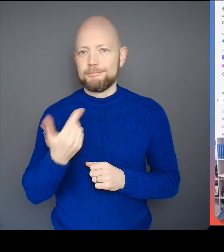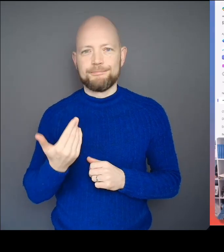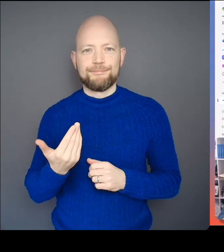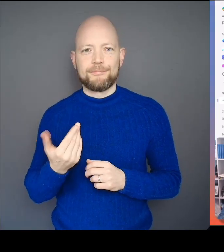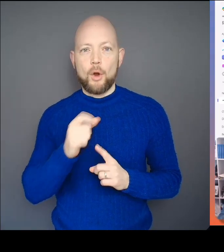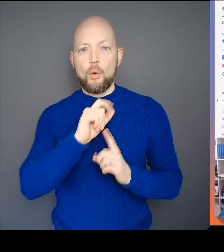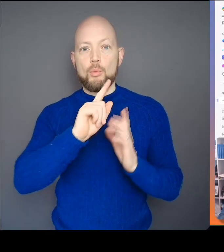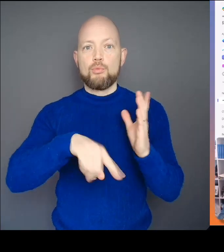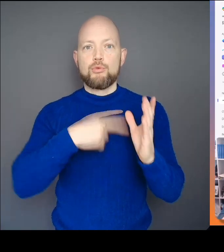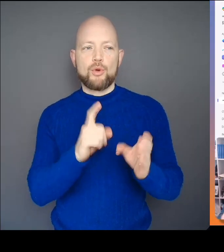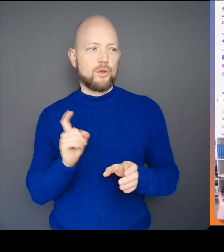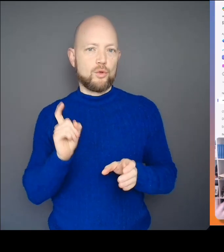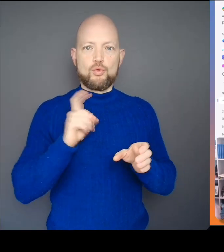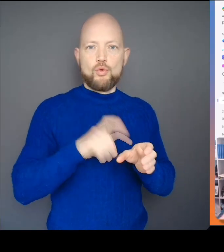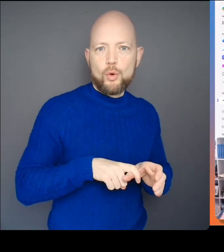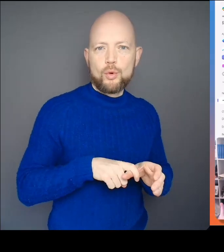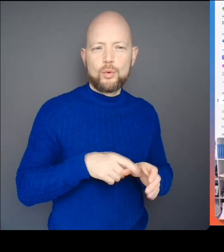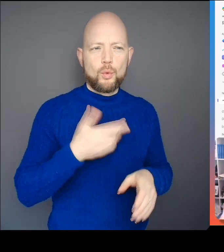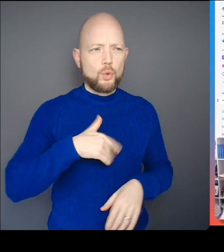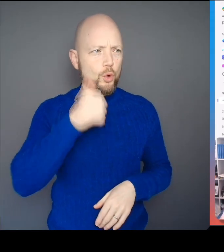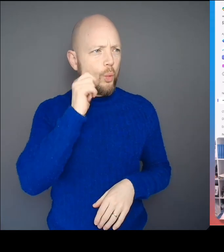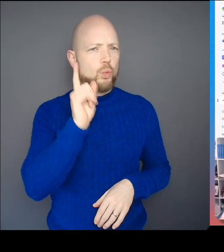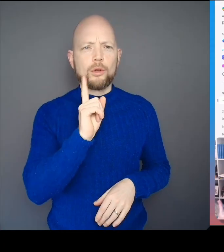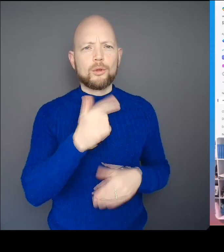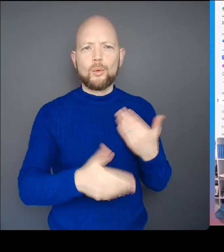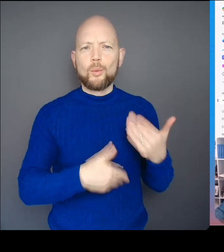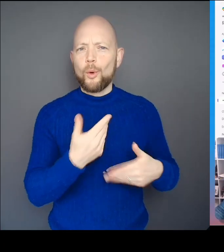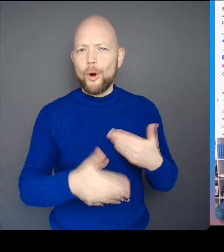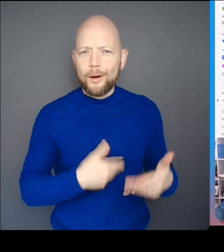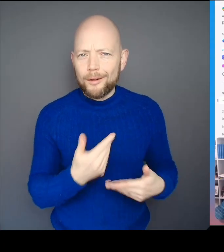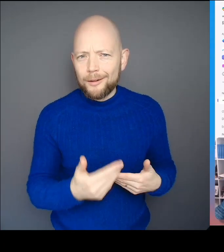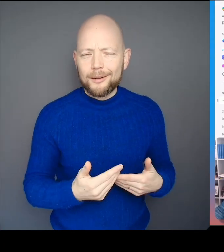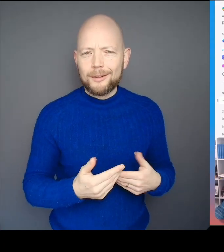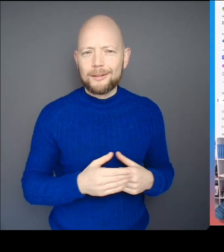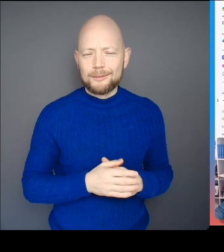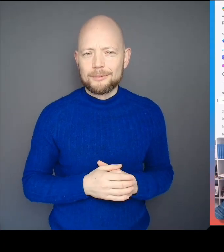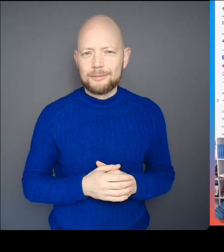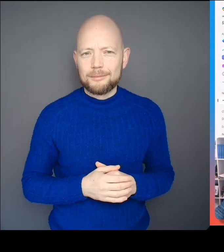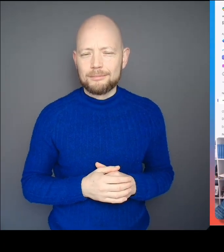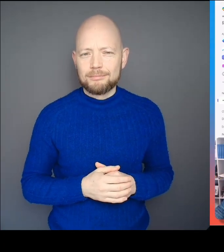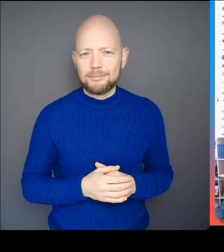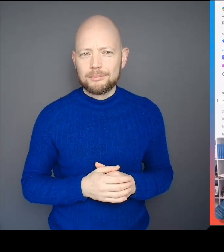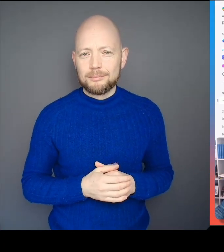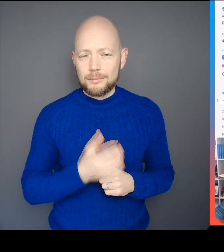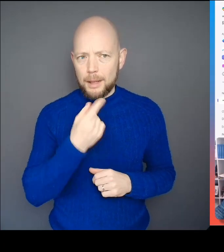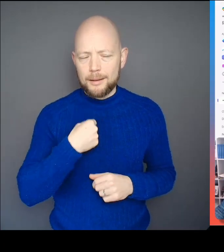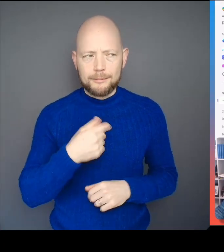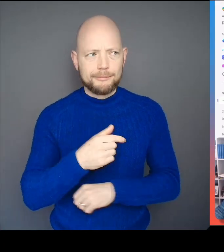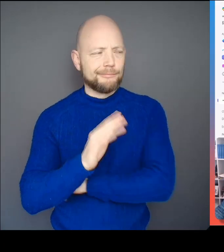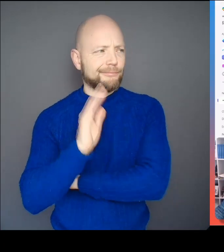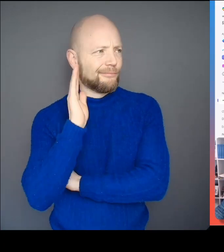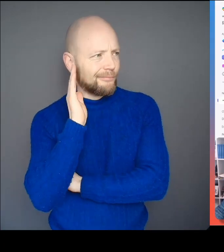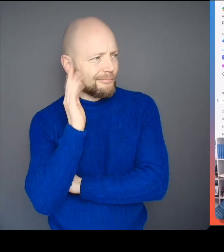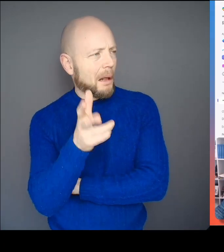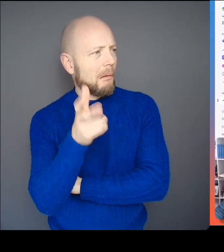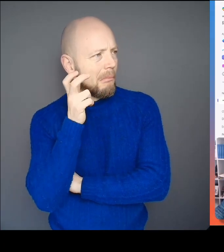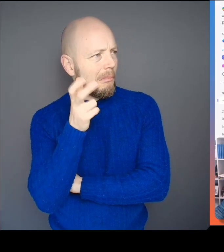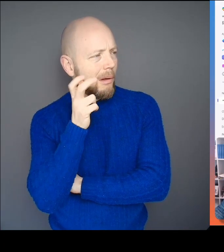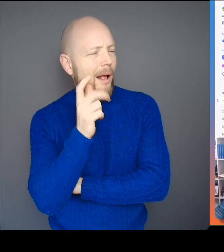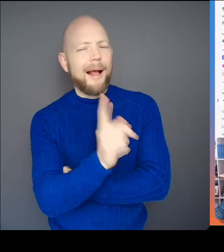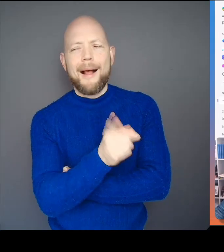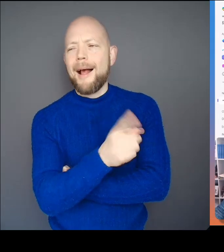perhaps I've come into this project, I've gathered all of these things together and I want to know what's going on. This can actually help me